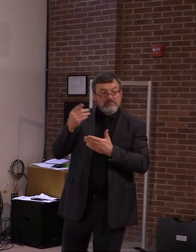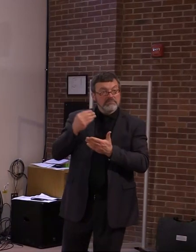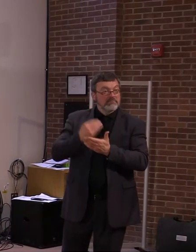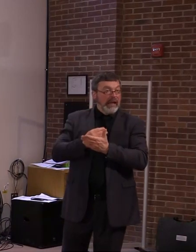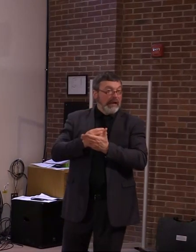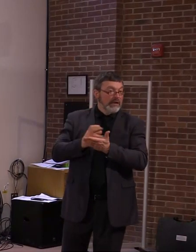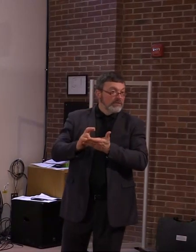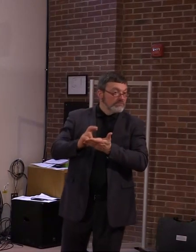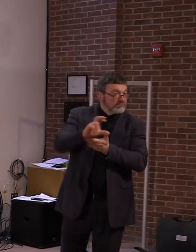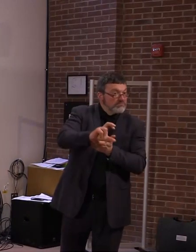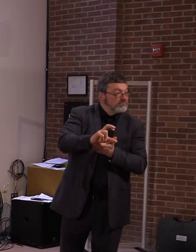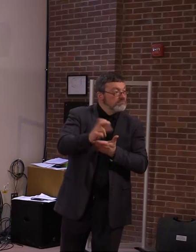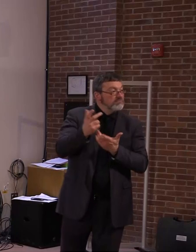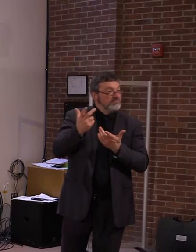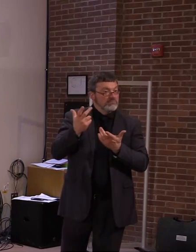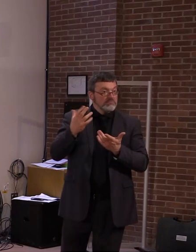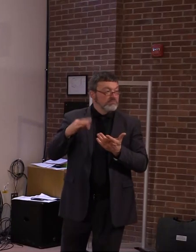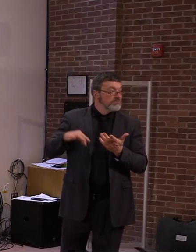benefit